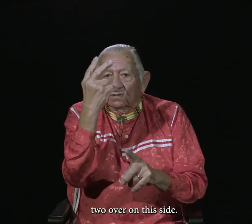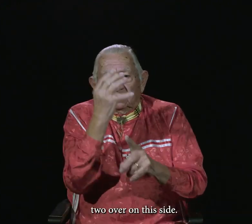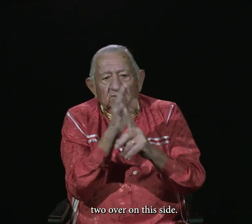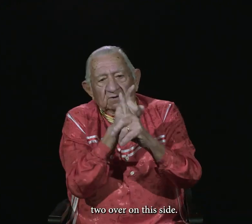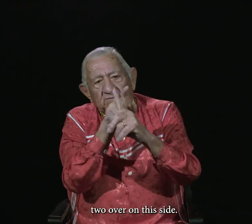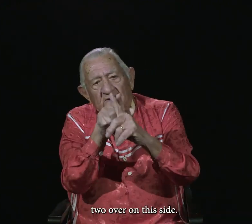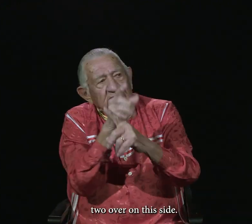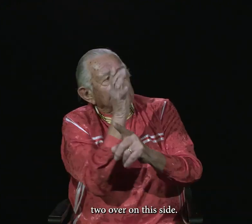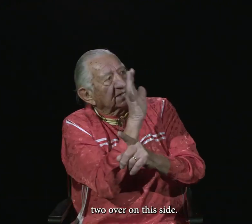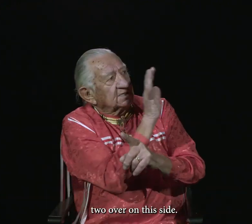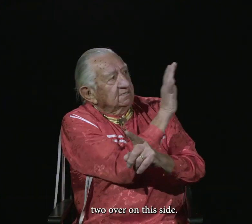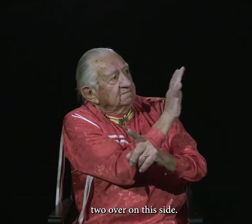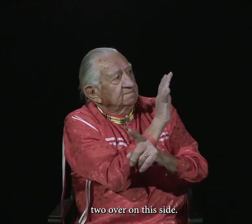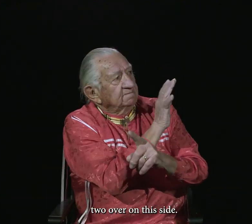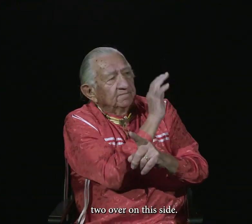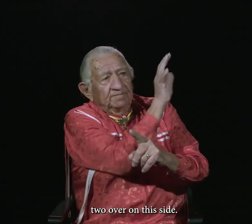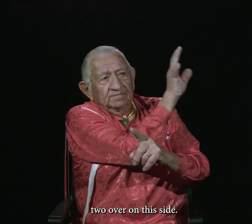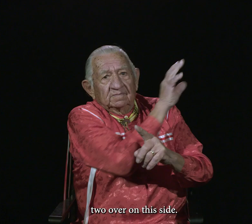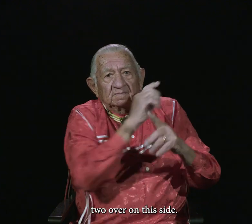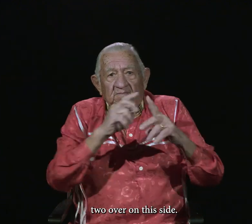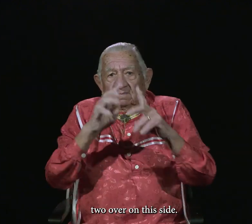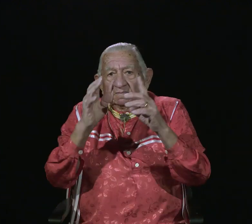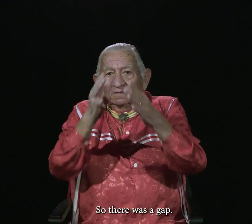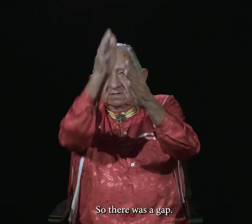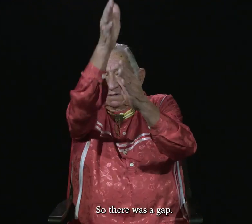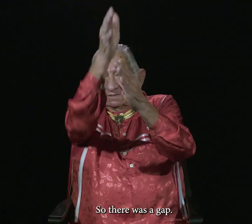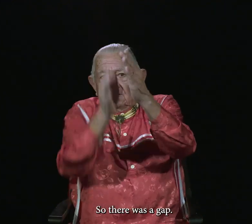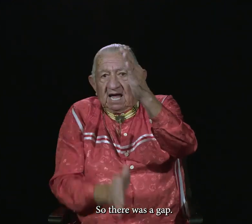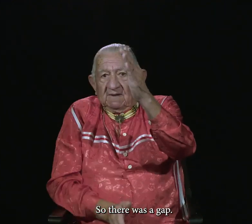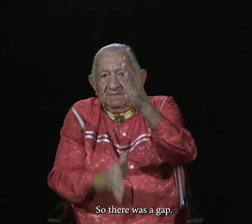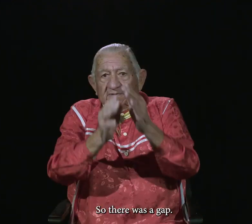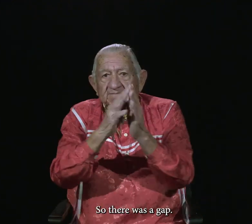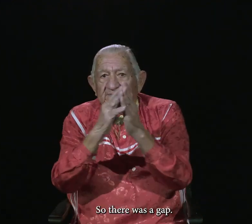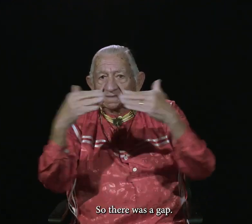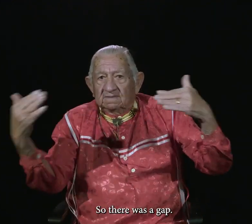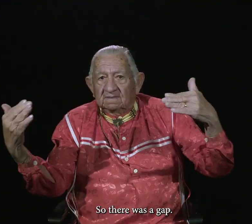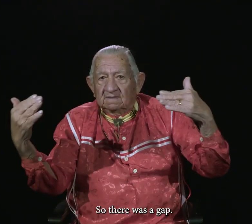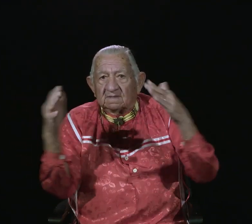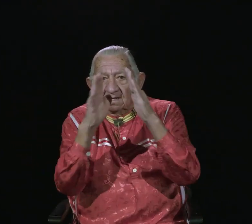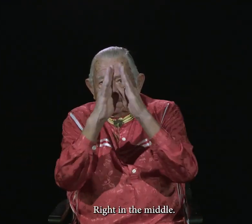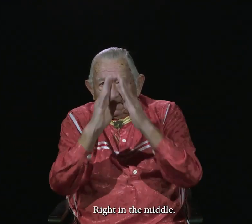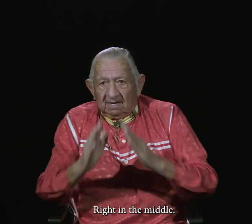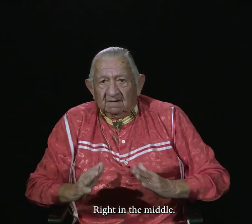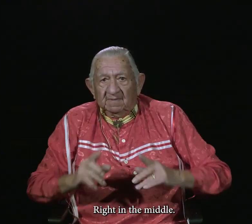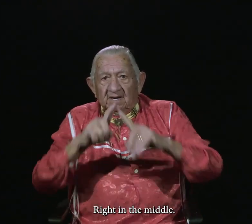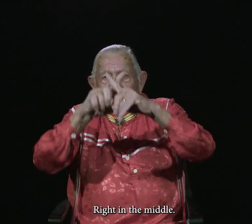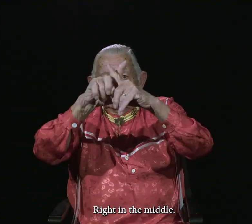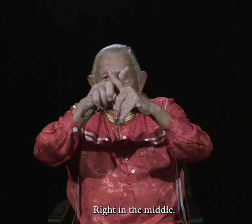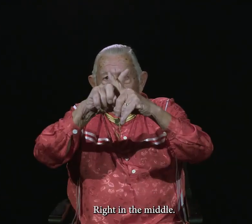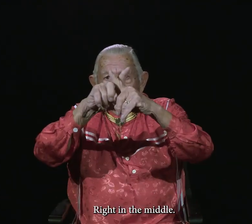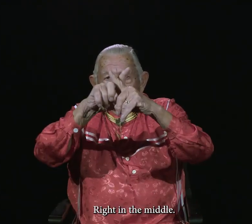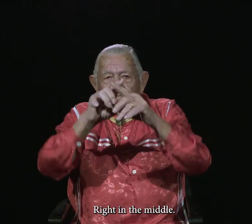2 over on this side. So there was a gap right in the middle.